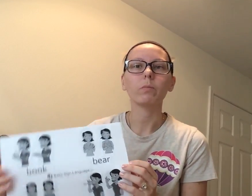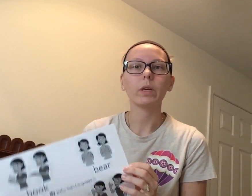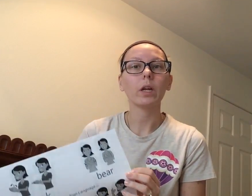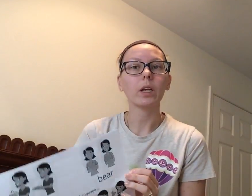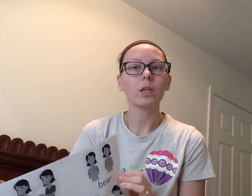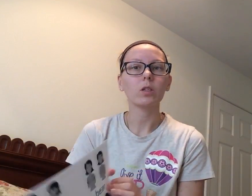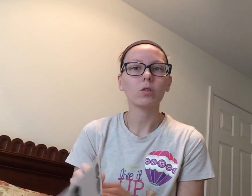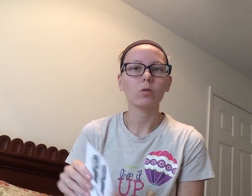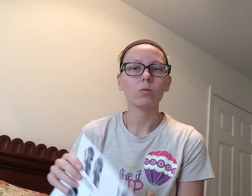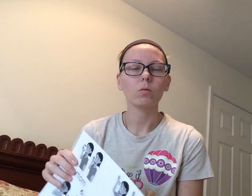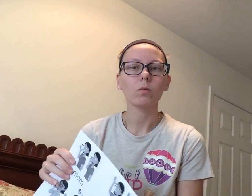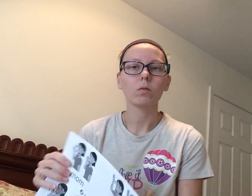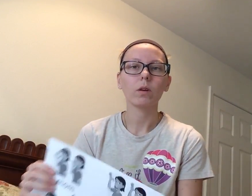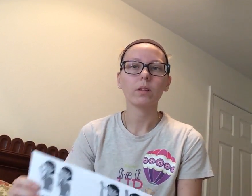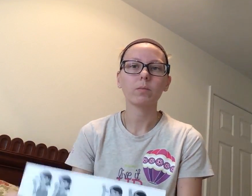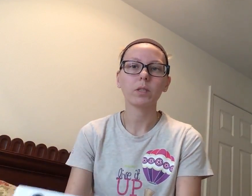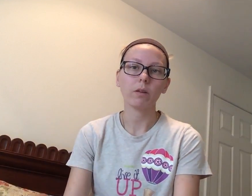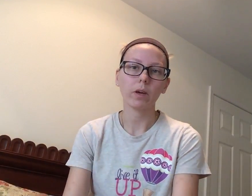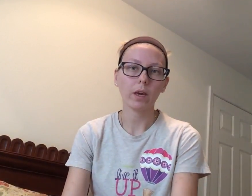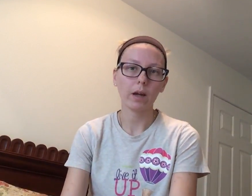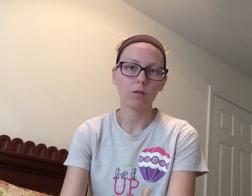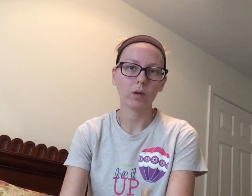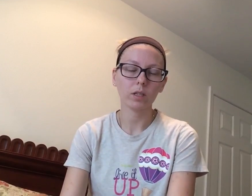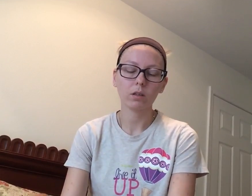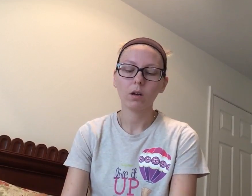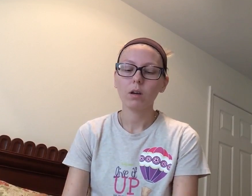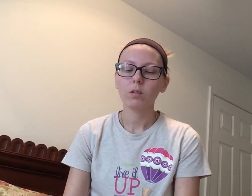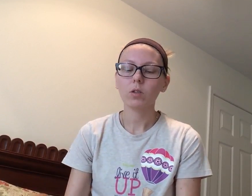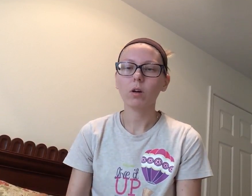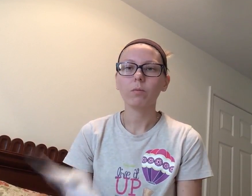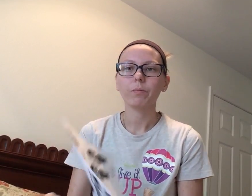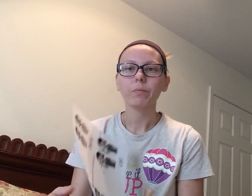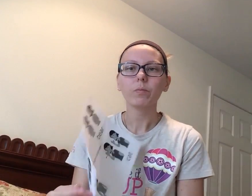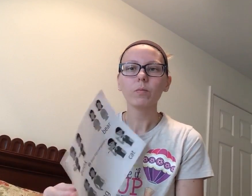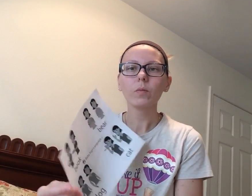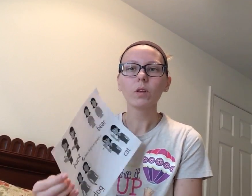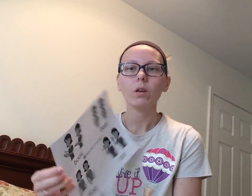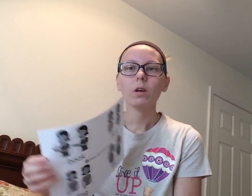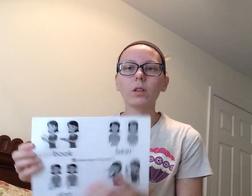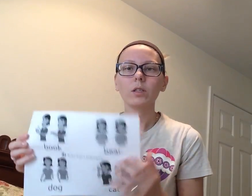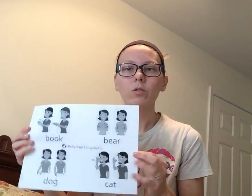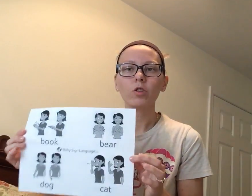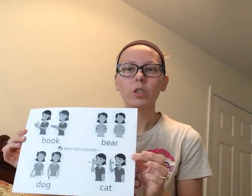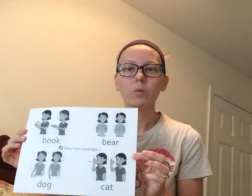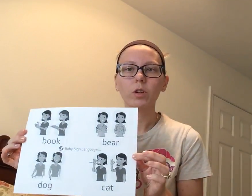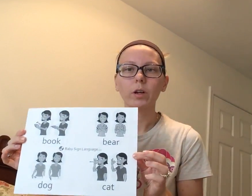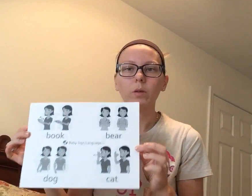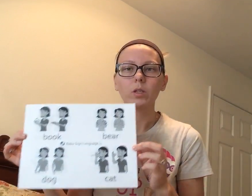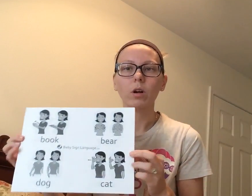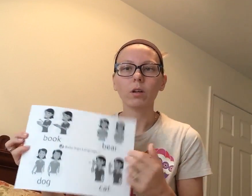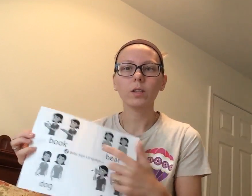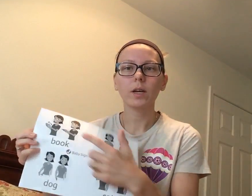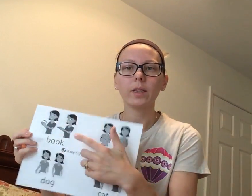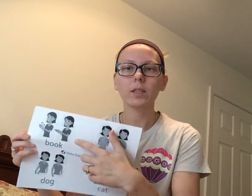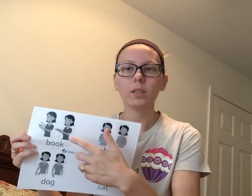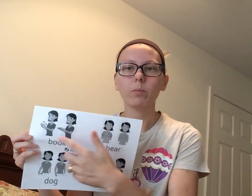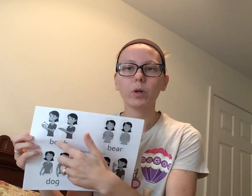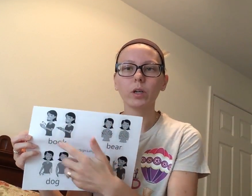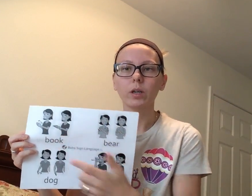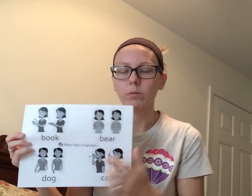be getting into specific categories. So these are the sheets we're starting with. Start on the side that says book. I'm